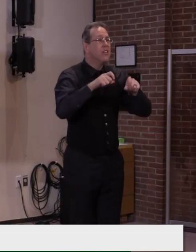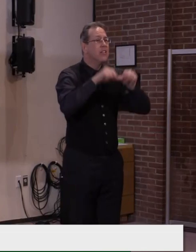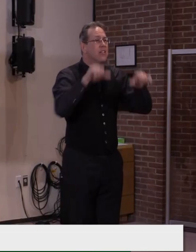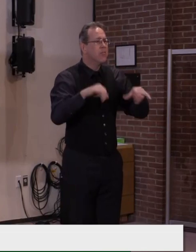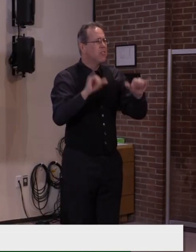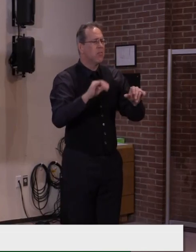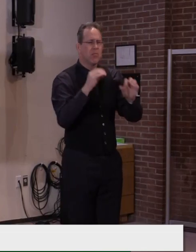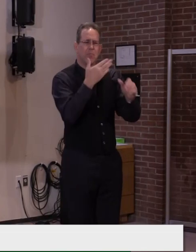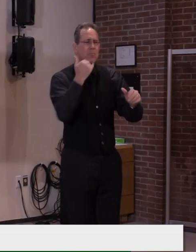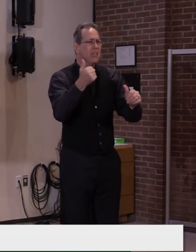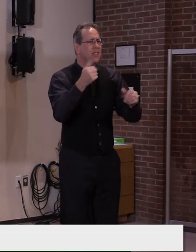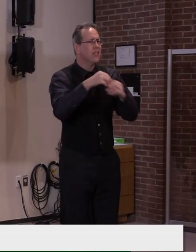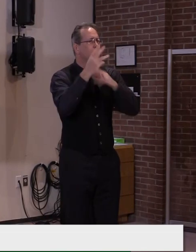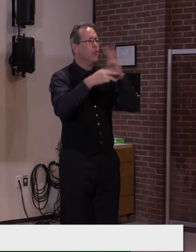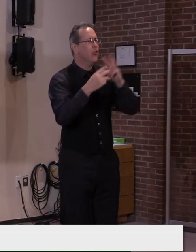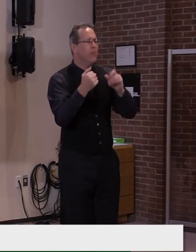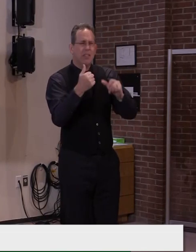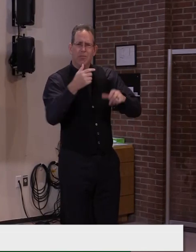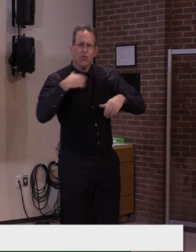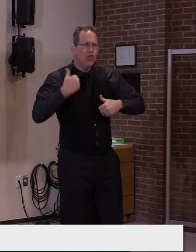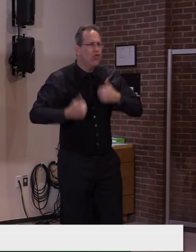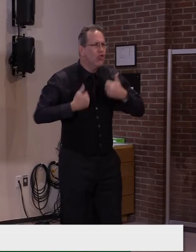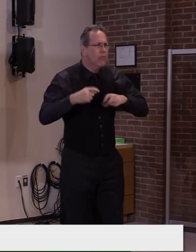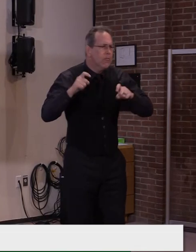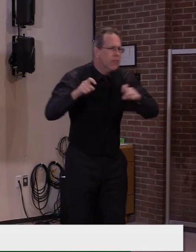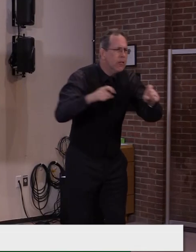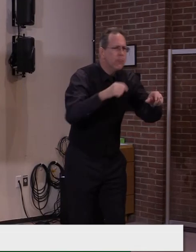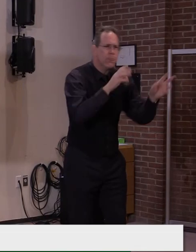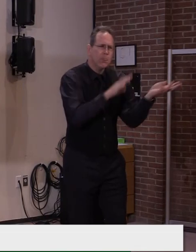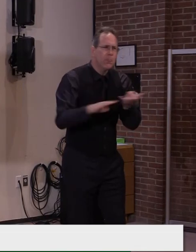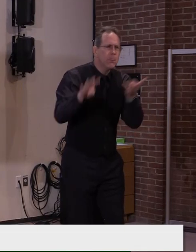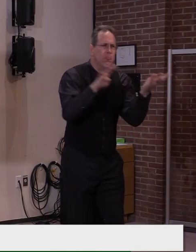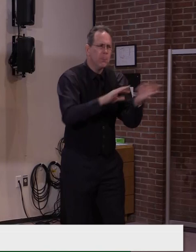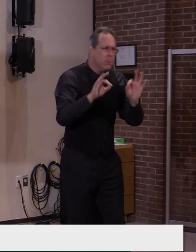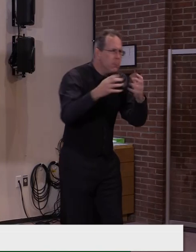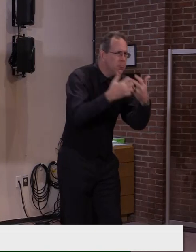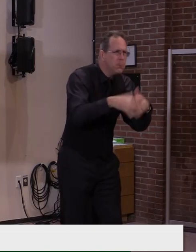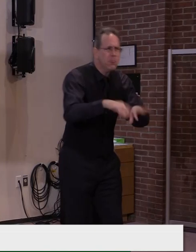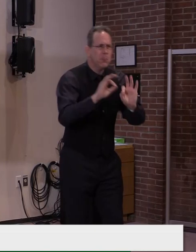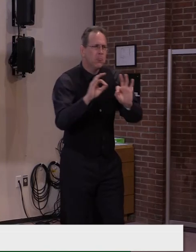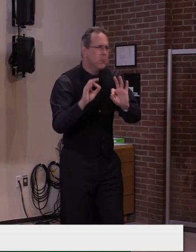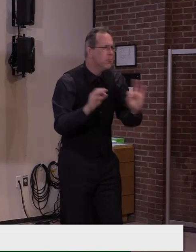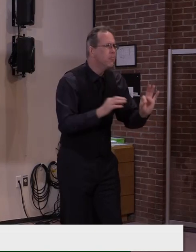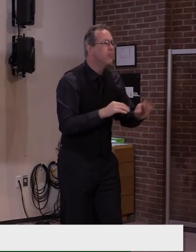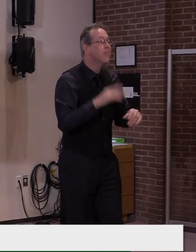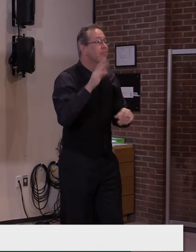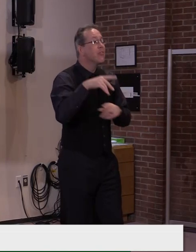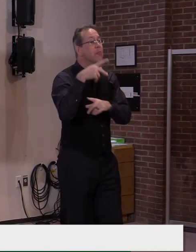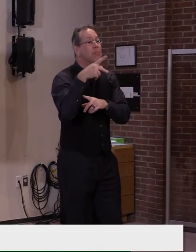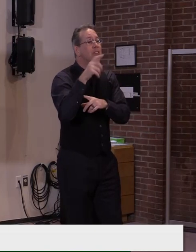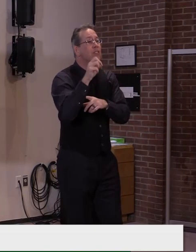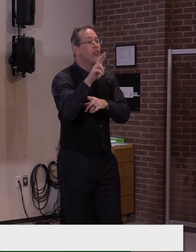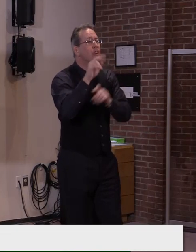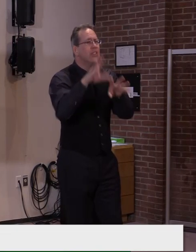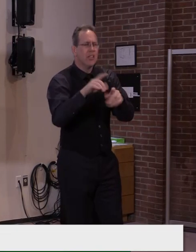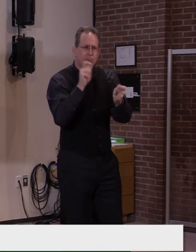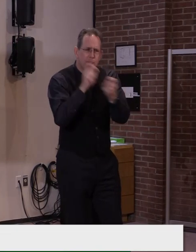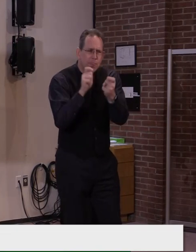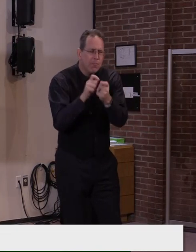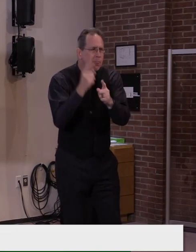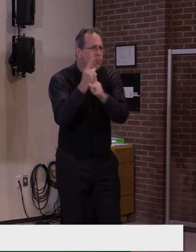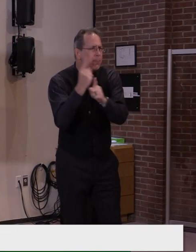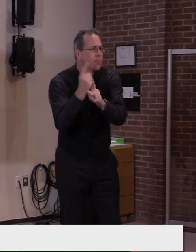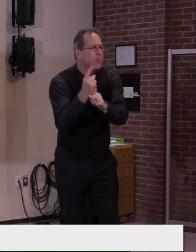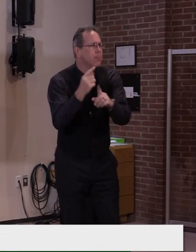tests. PCR testing is available widely across the state this week, and going forward, PCR testing is a key tool